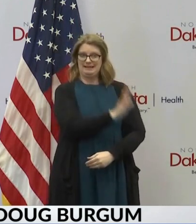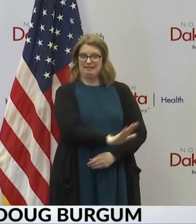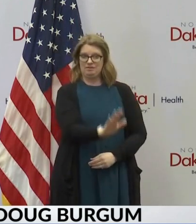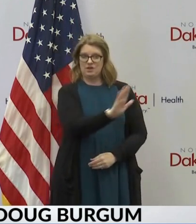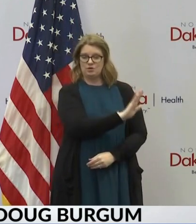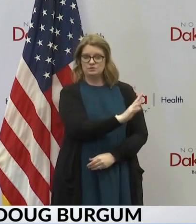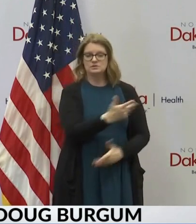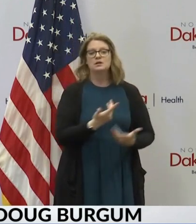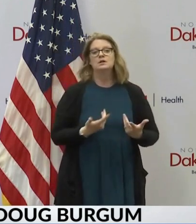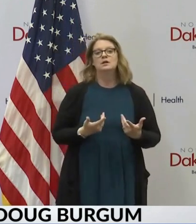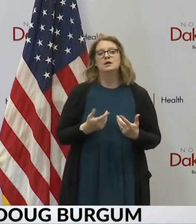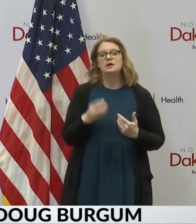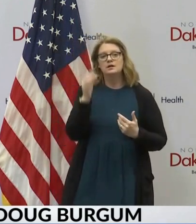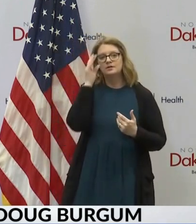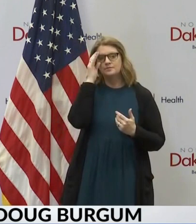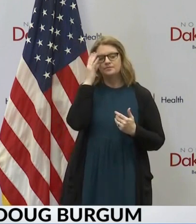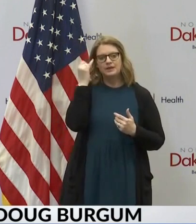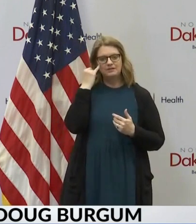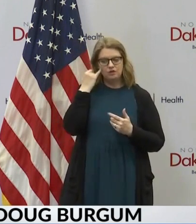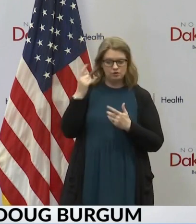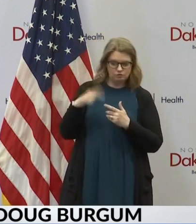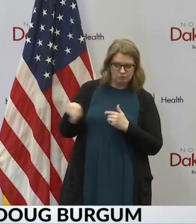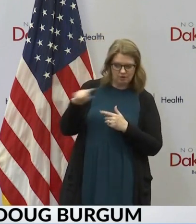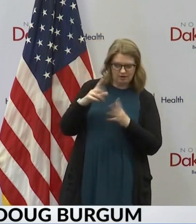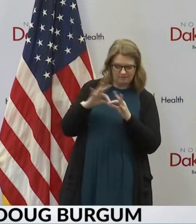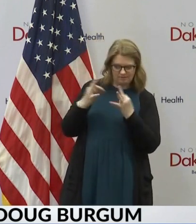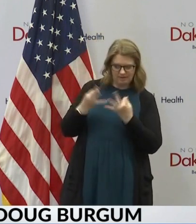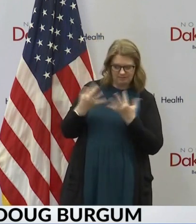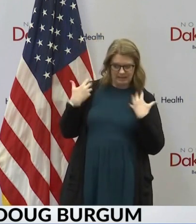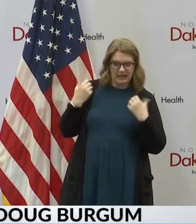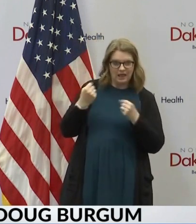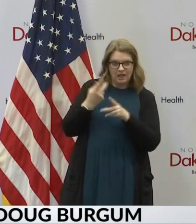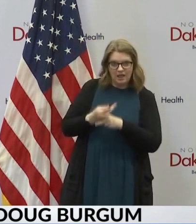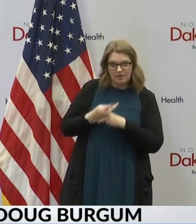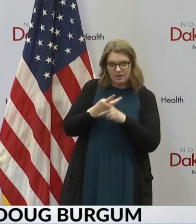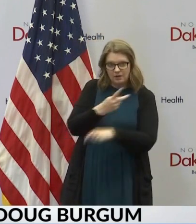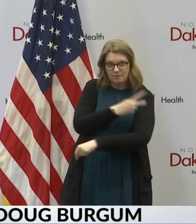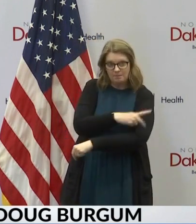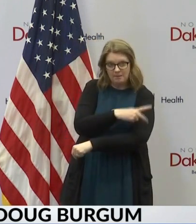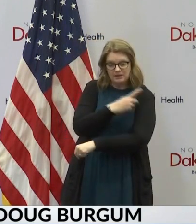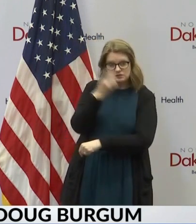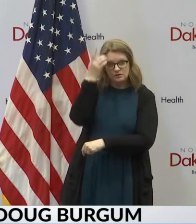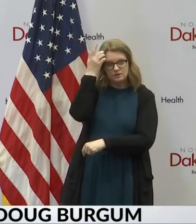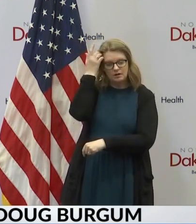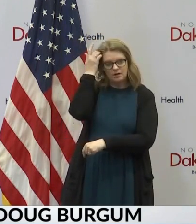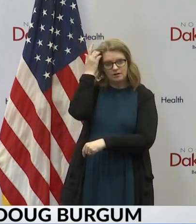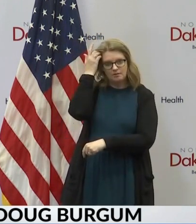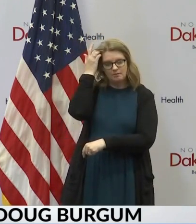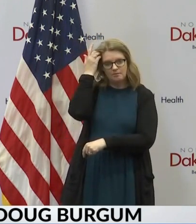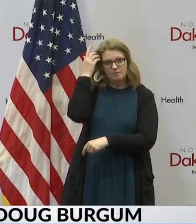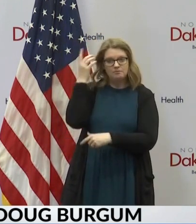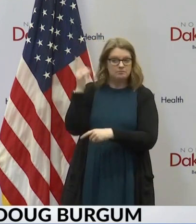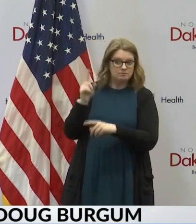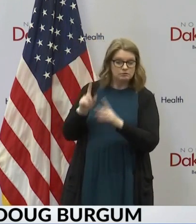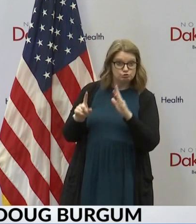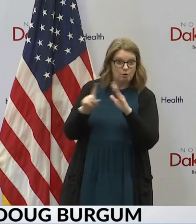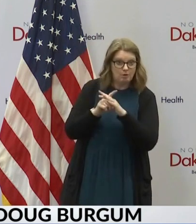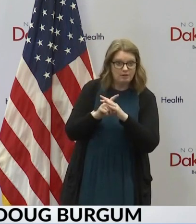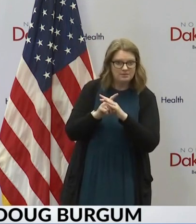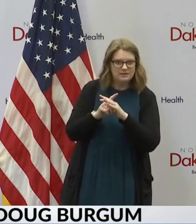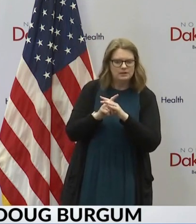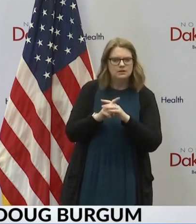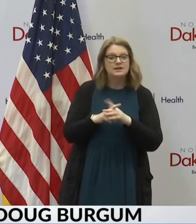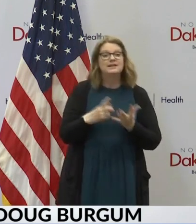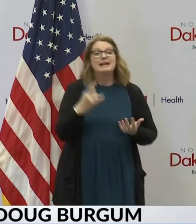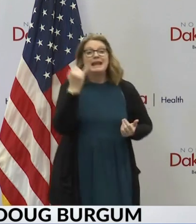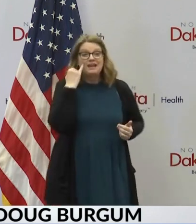you're an existing family health care patient, go there. But if you've got another